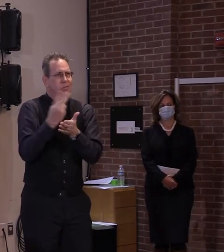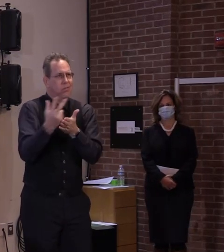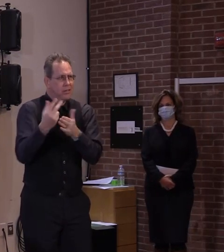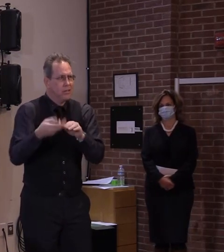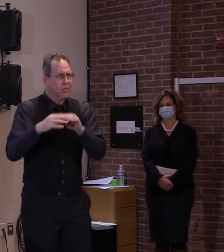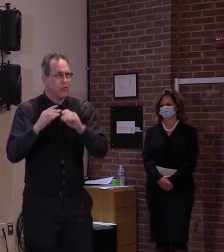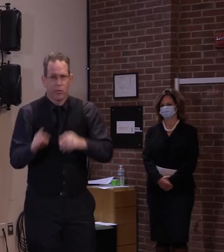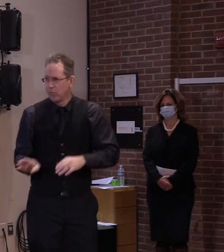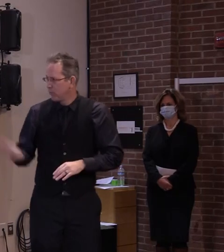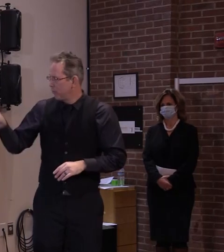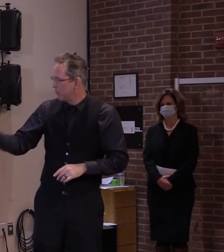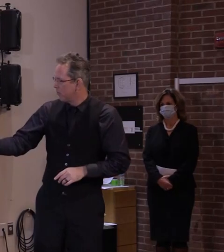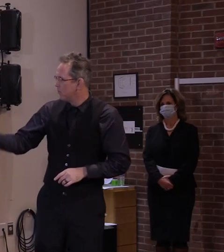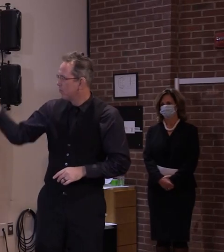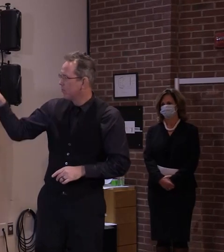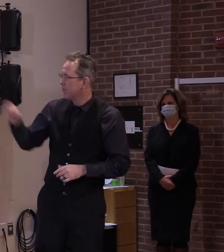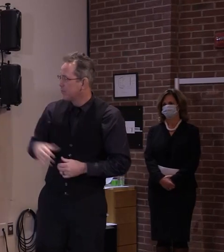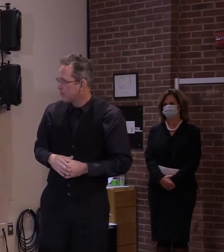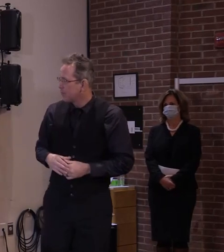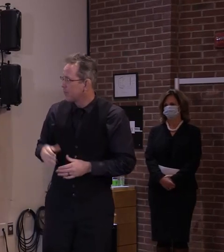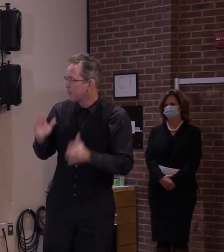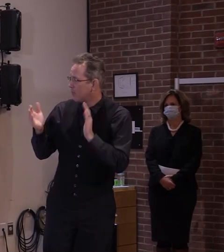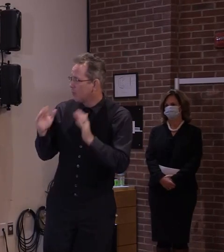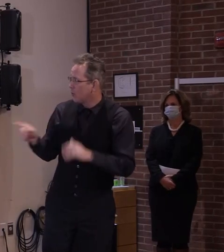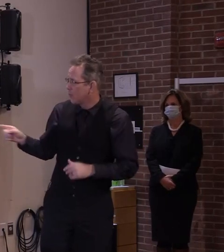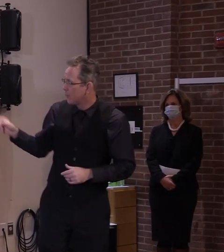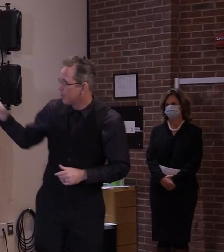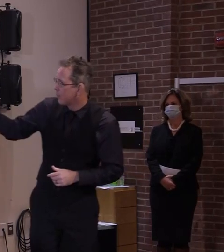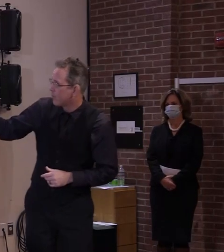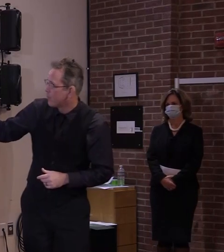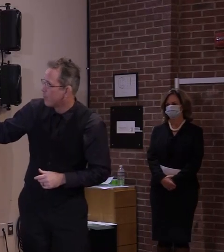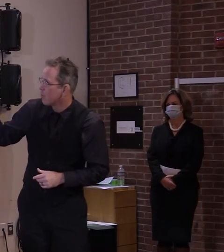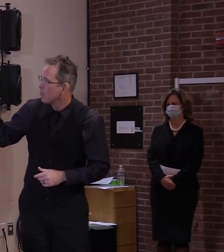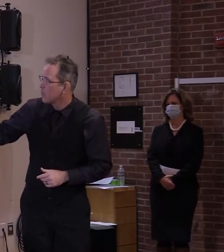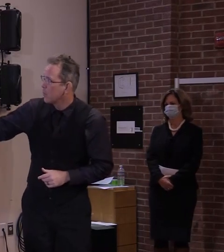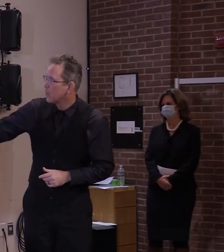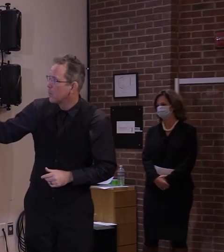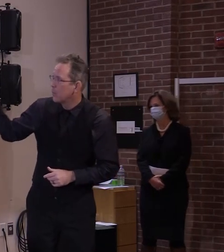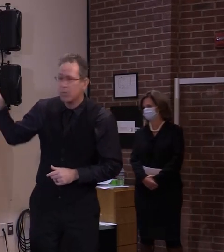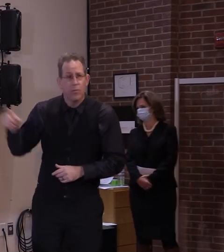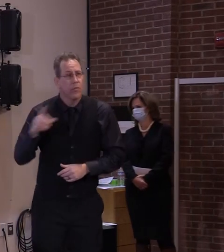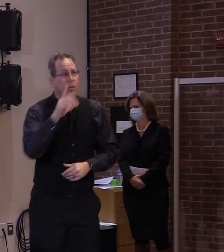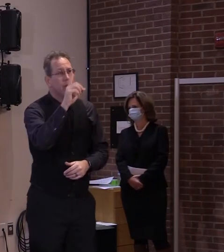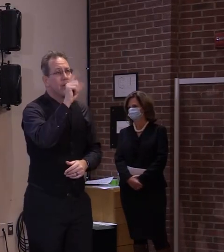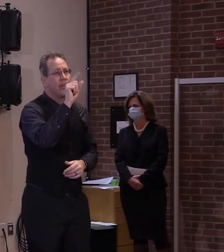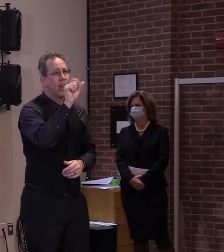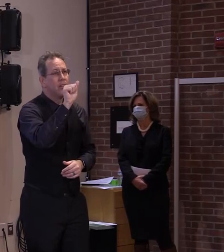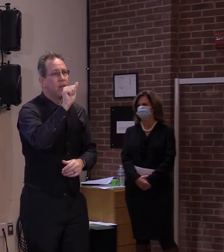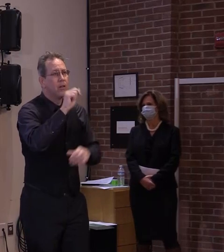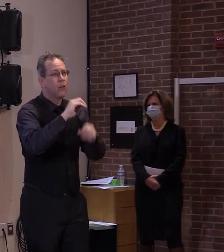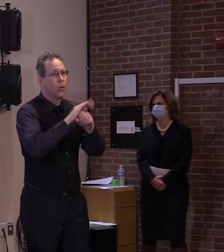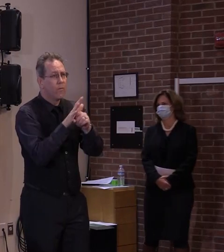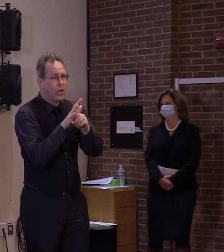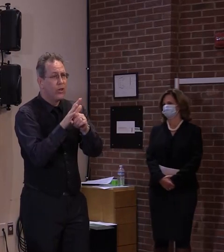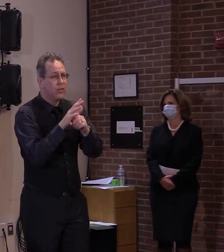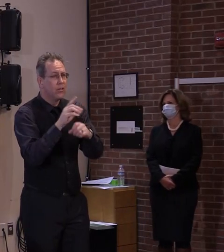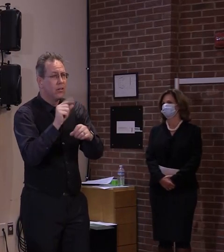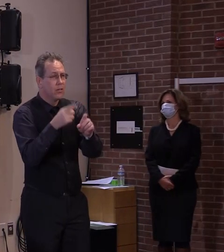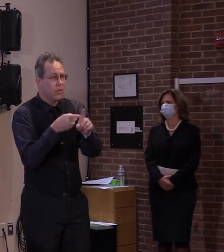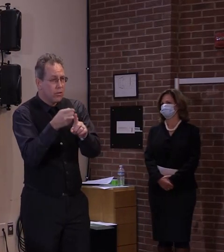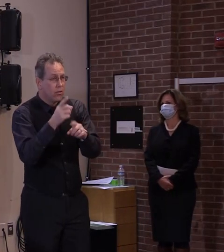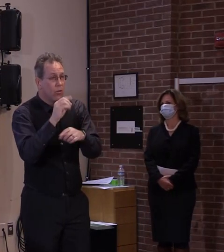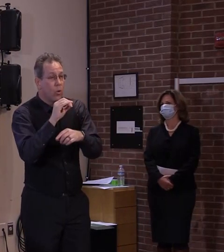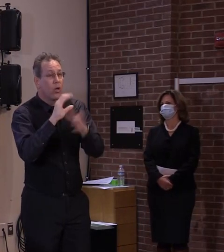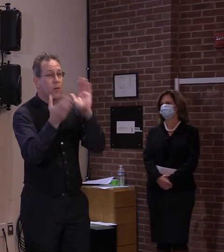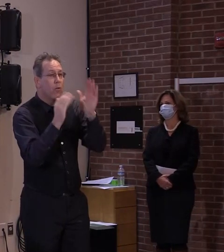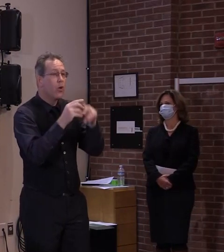just to give some perspective on the next slide, you'll see that that took about 4 weeks for Omicron to get to the United States, to get to a place